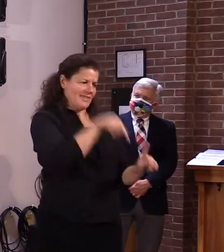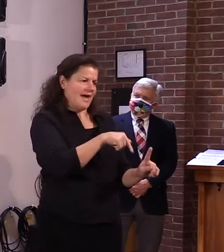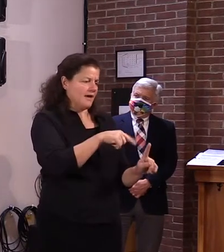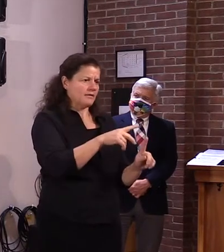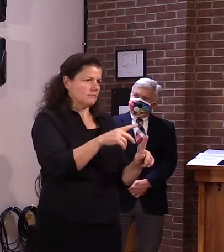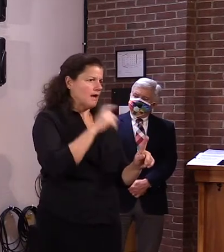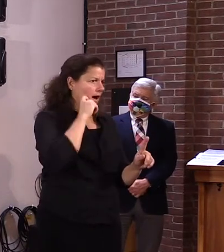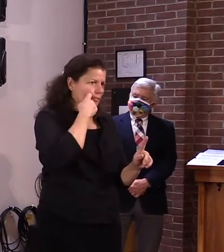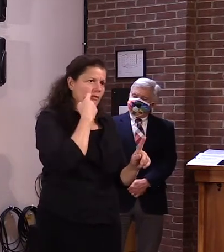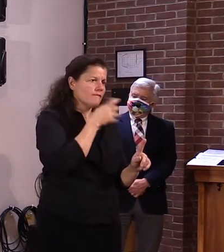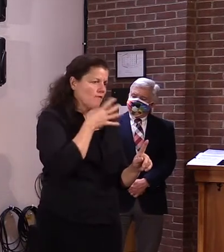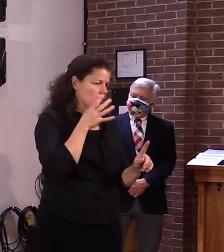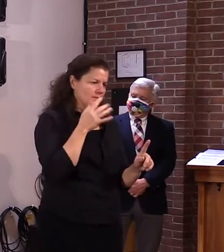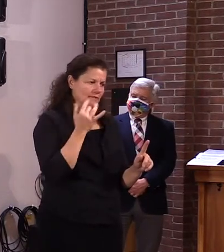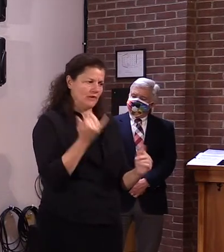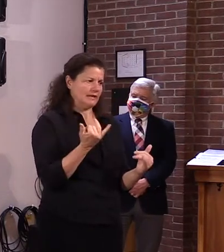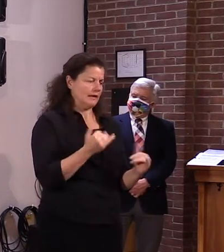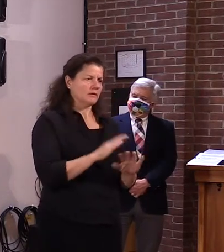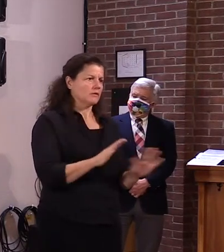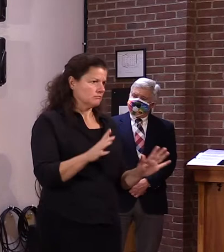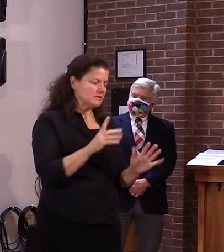time.